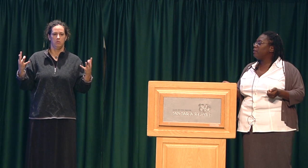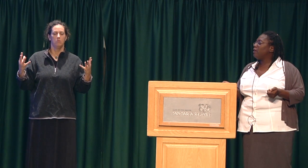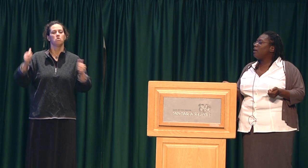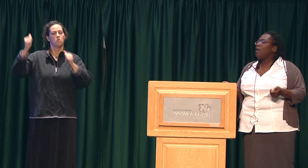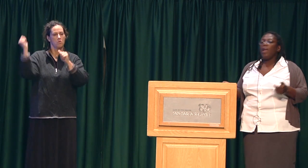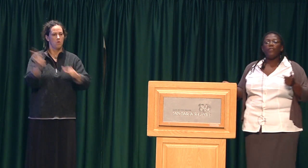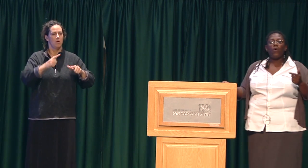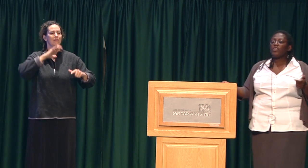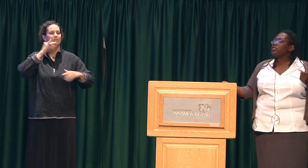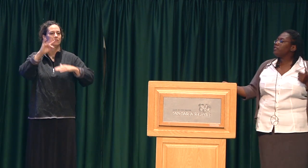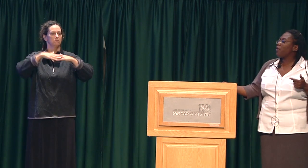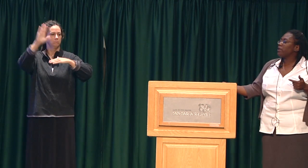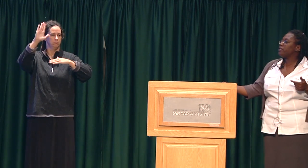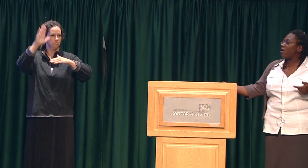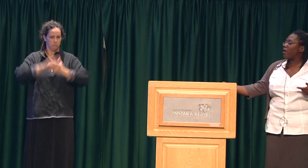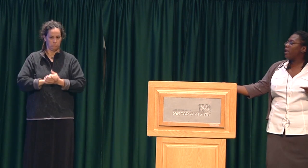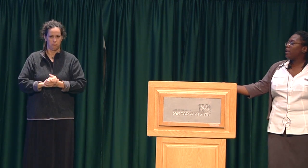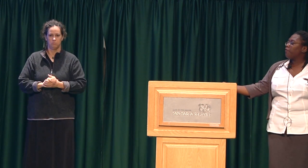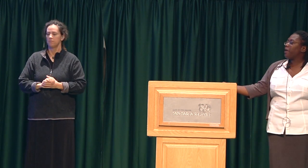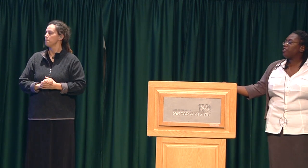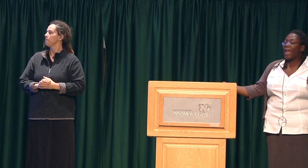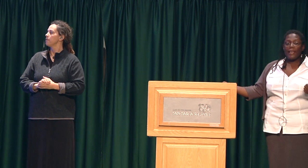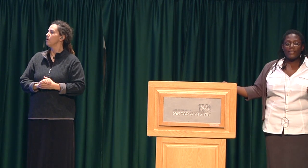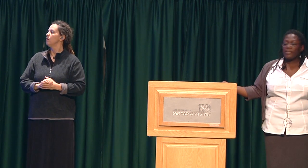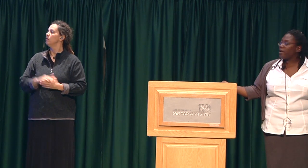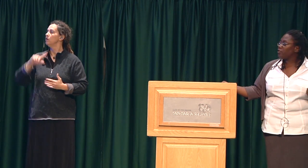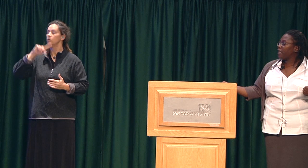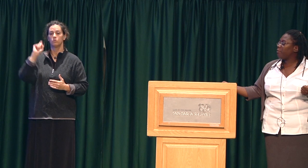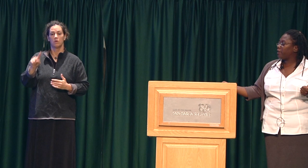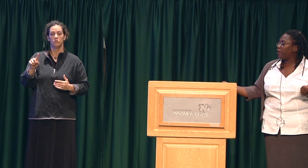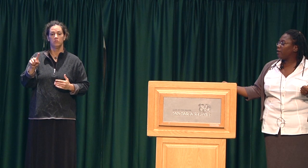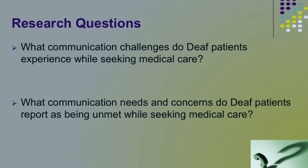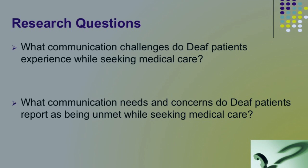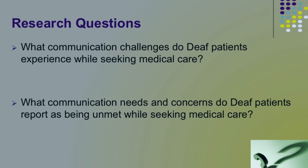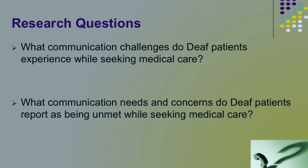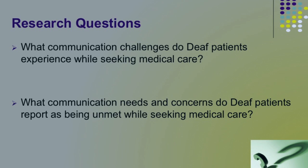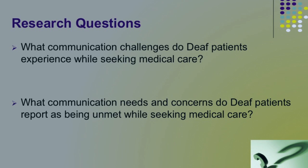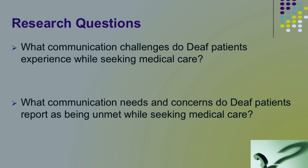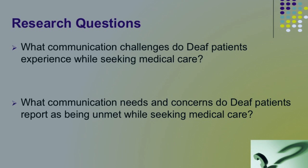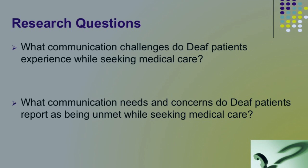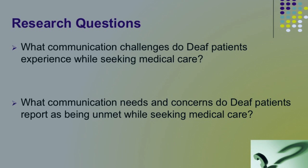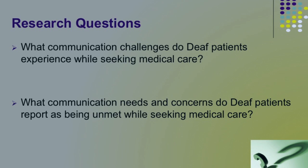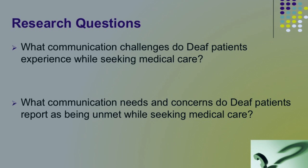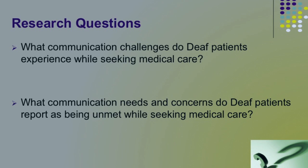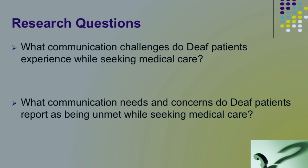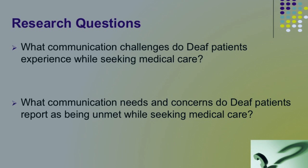18. And the questions focused on information access and understandability,